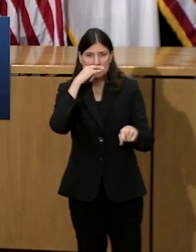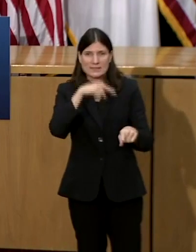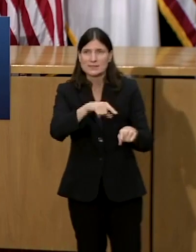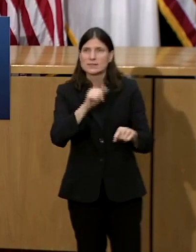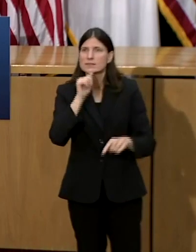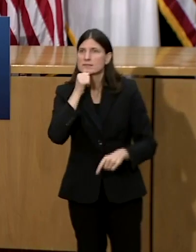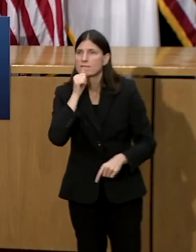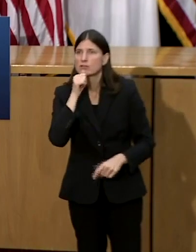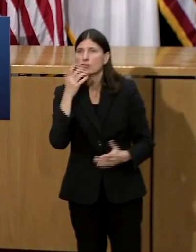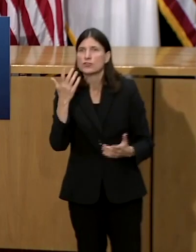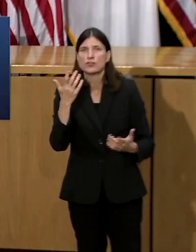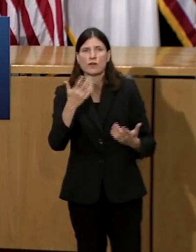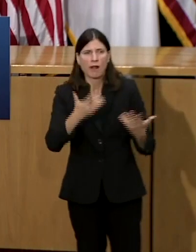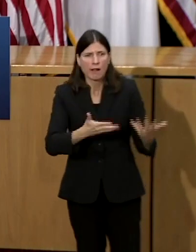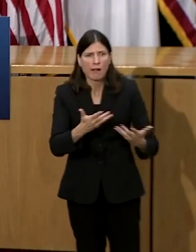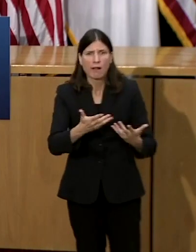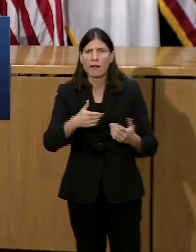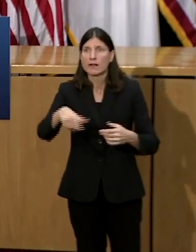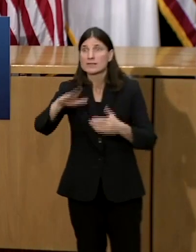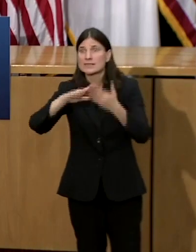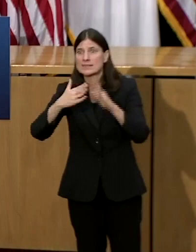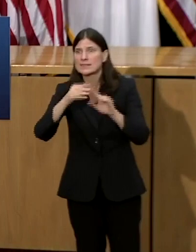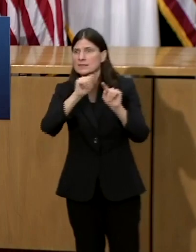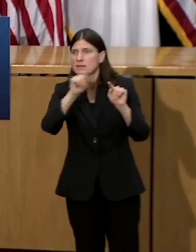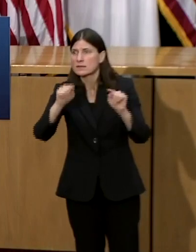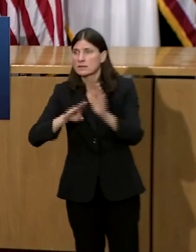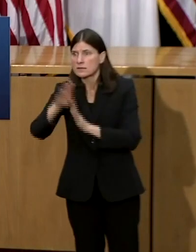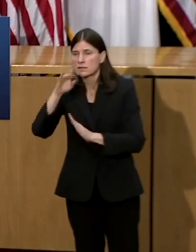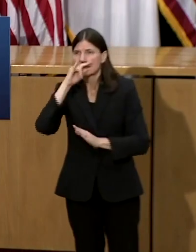to Commissioner of Elementary and Secondary Education, Jeff Riley.